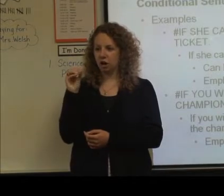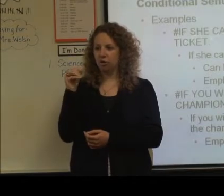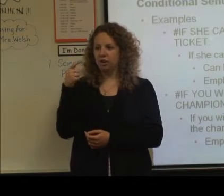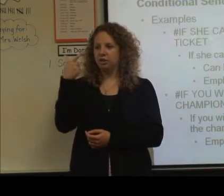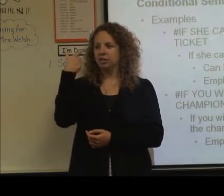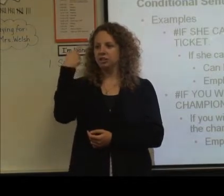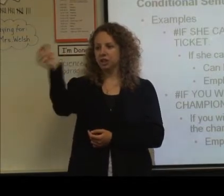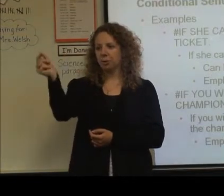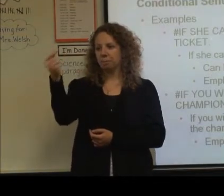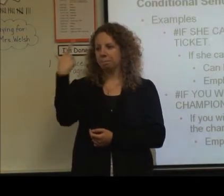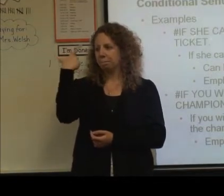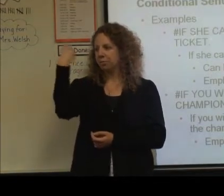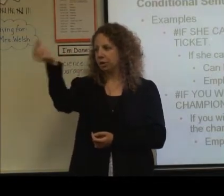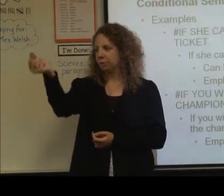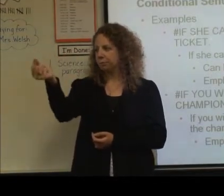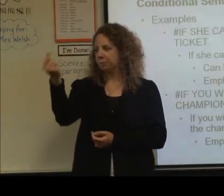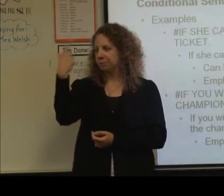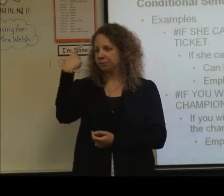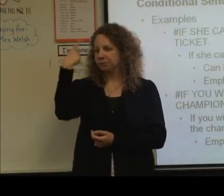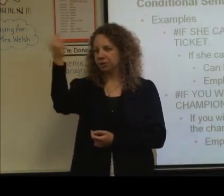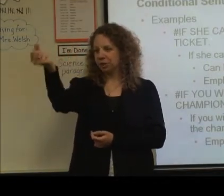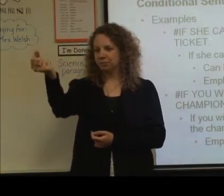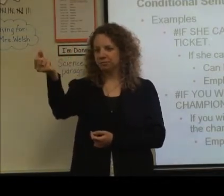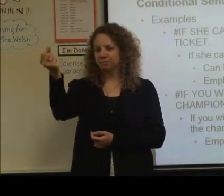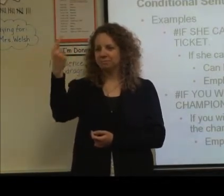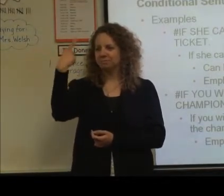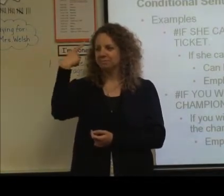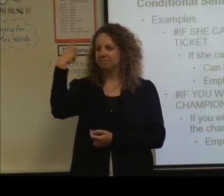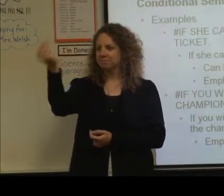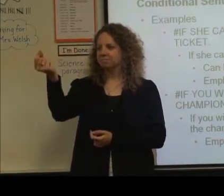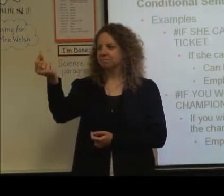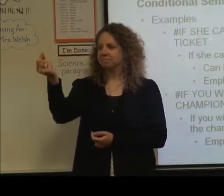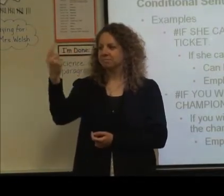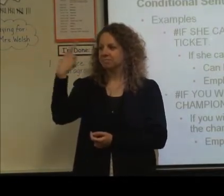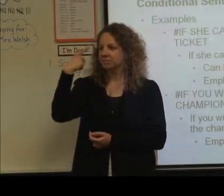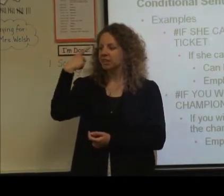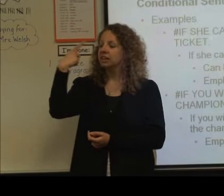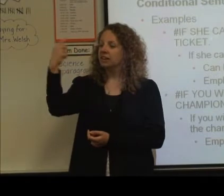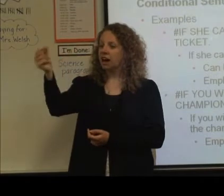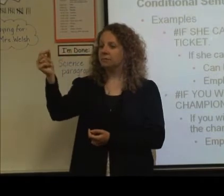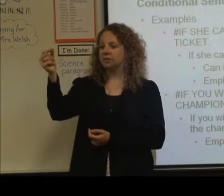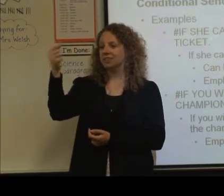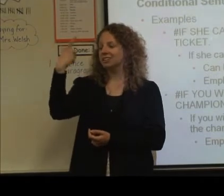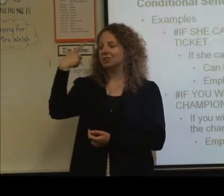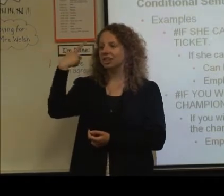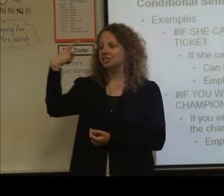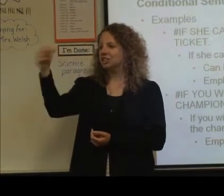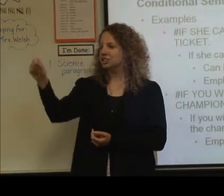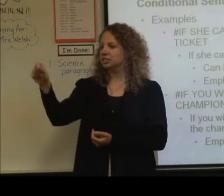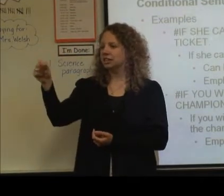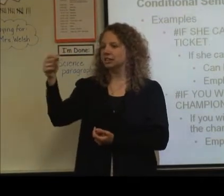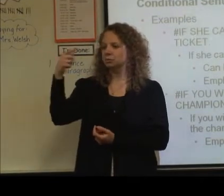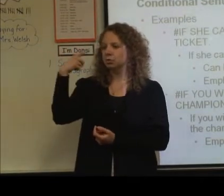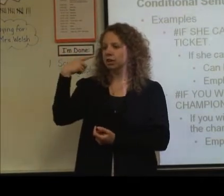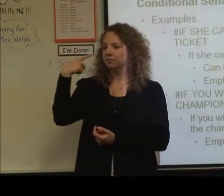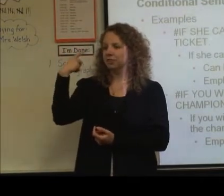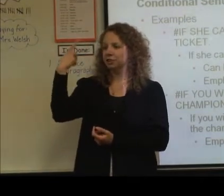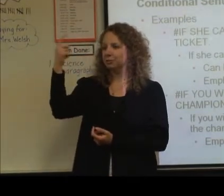G-O, then it's go. Go. Why are they lexicalized? They're lexicalized, it's when